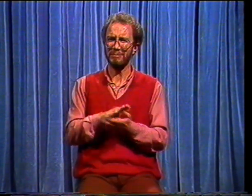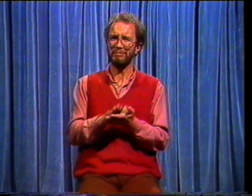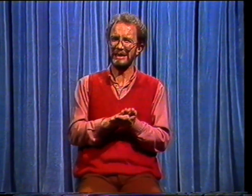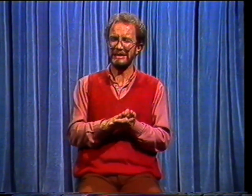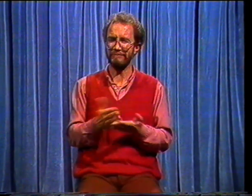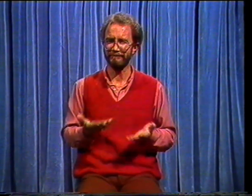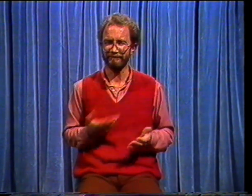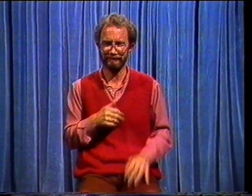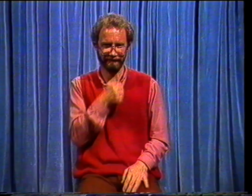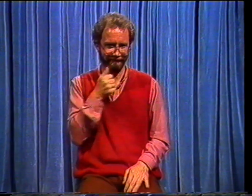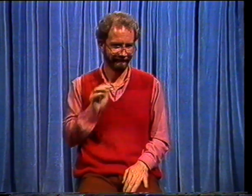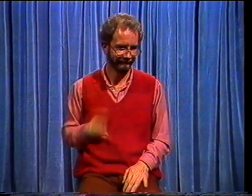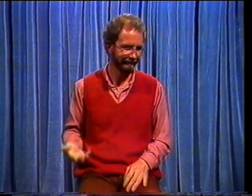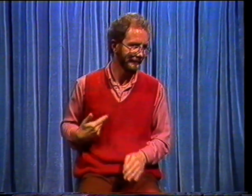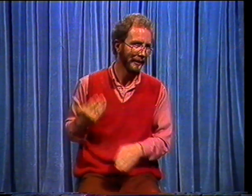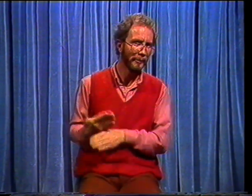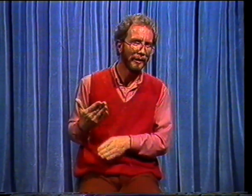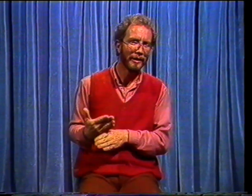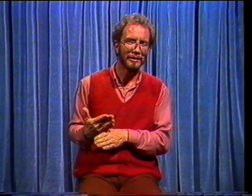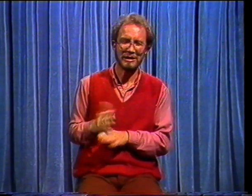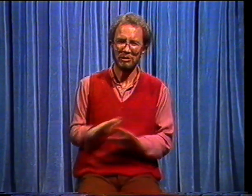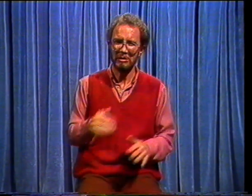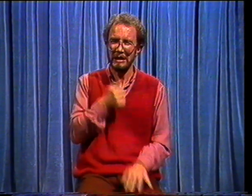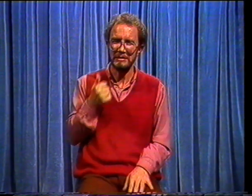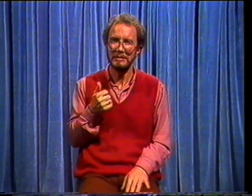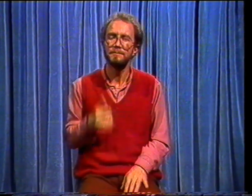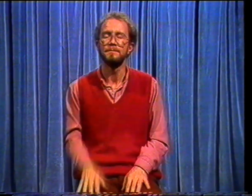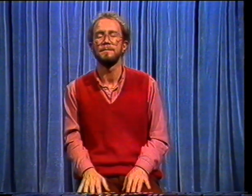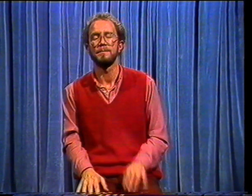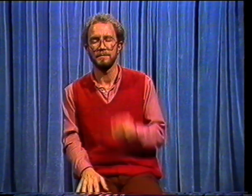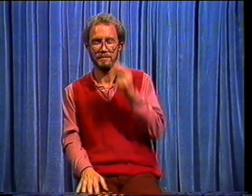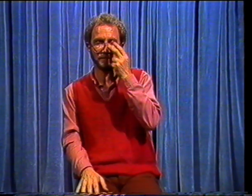then that means I didn't really enjoy it. I didn't enjoy my work. It wasn't nice.